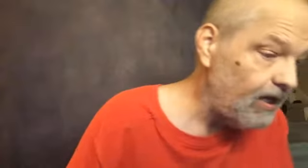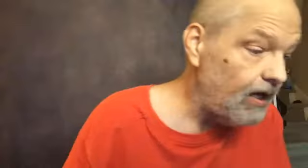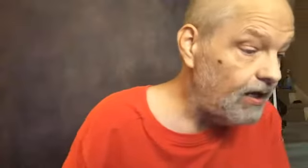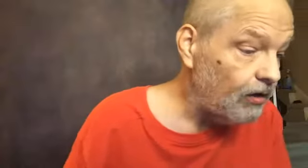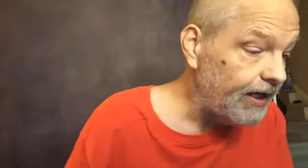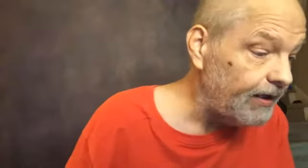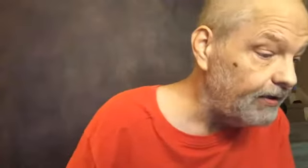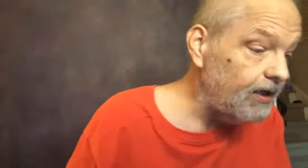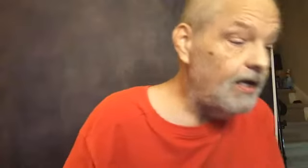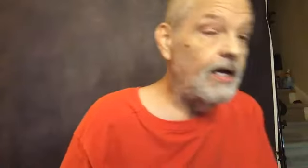Okay.